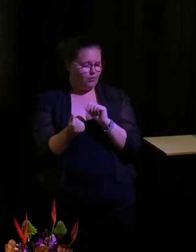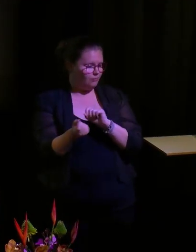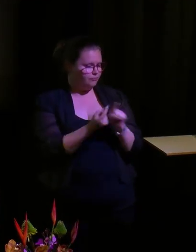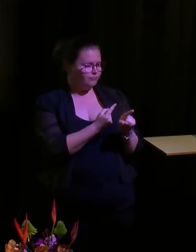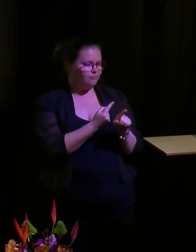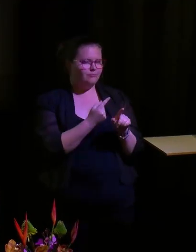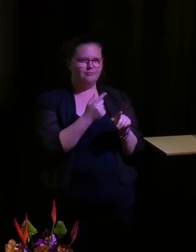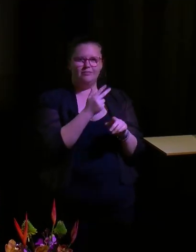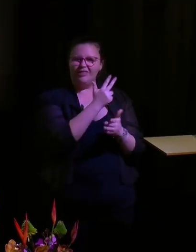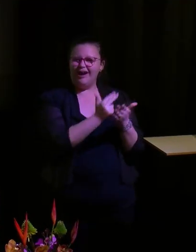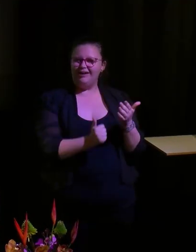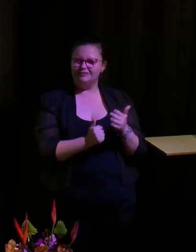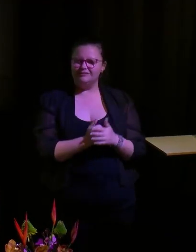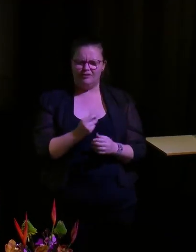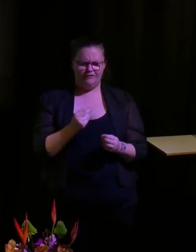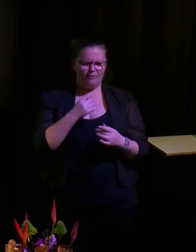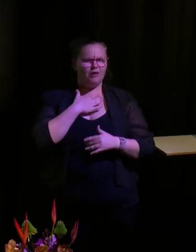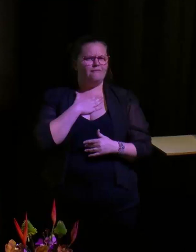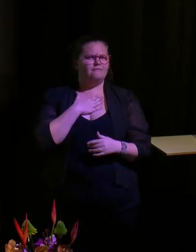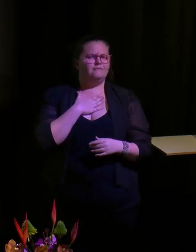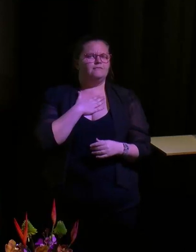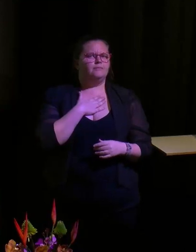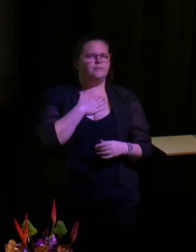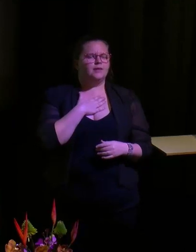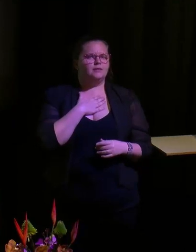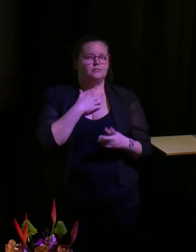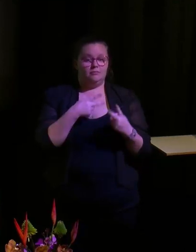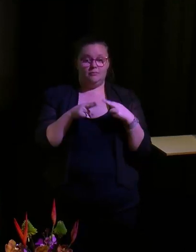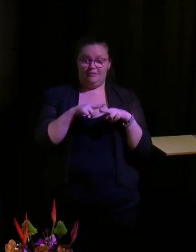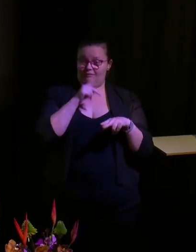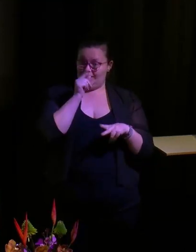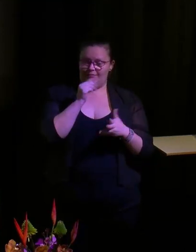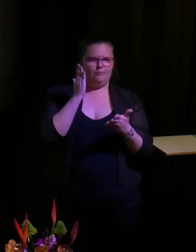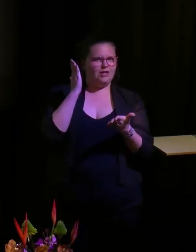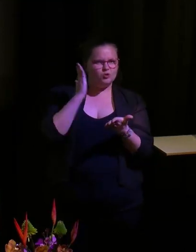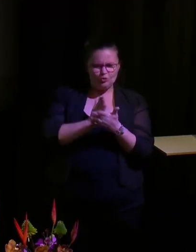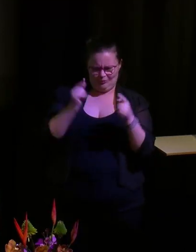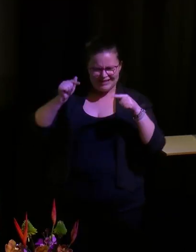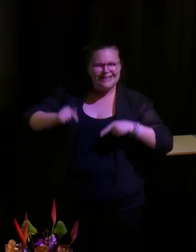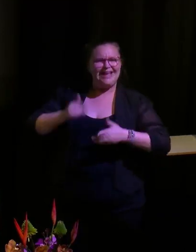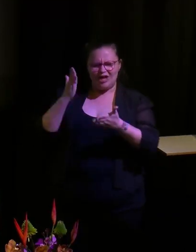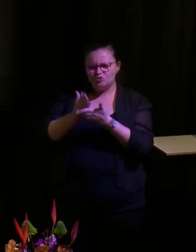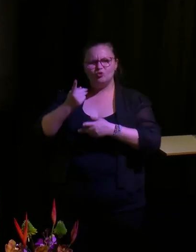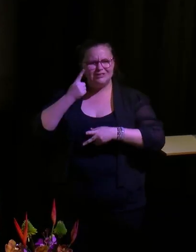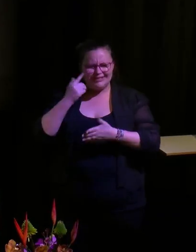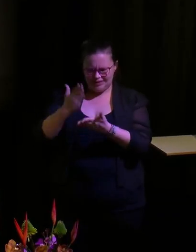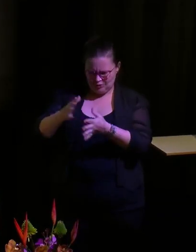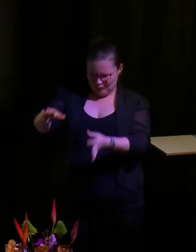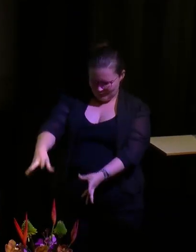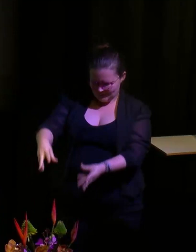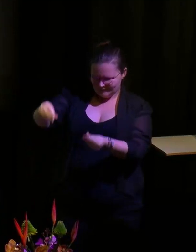the artists themselves. And for me, it was that whole thing of, like, if they could be here and just see things. Because I know some artists ask